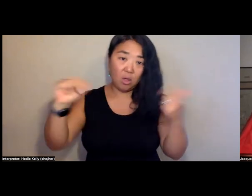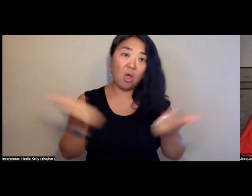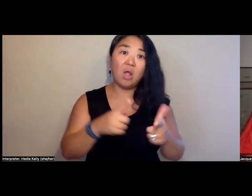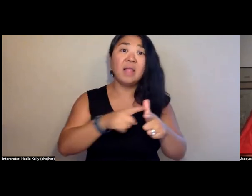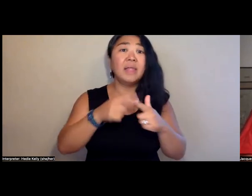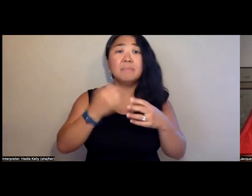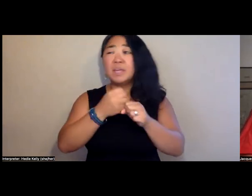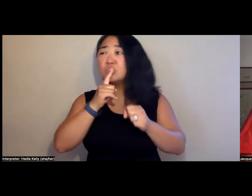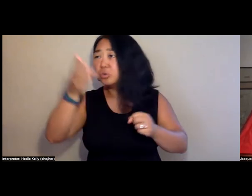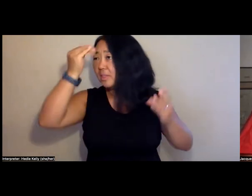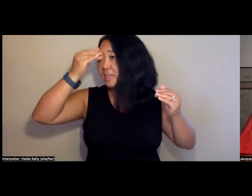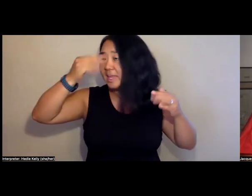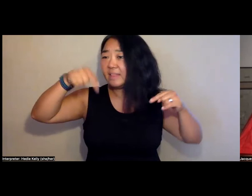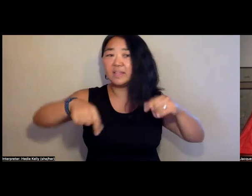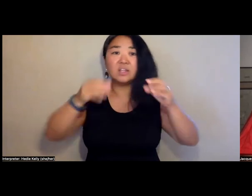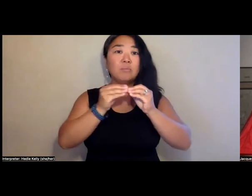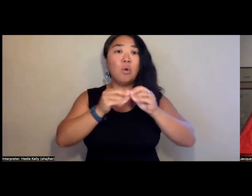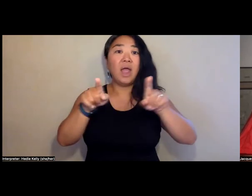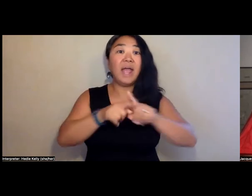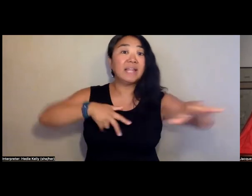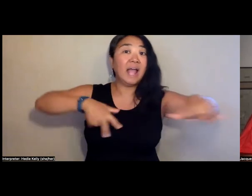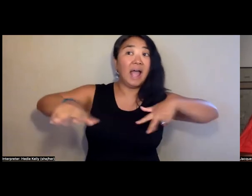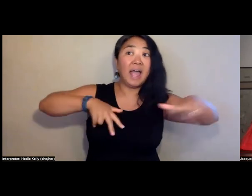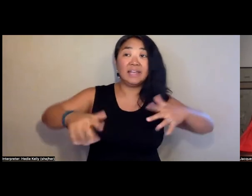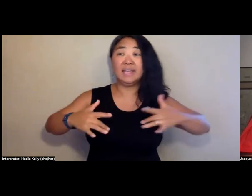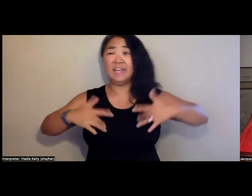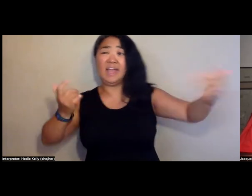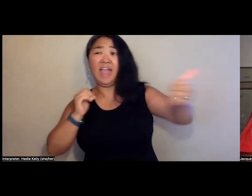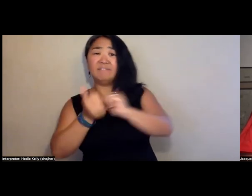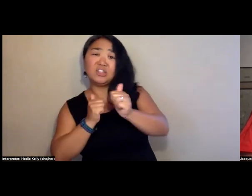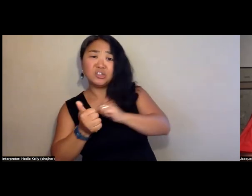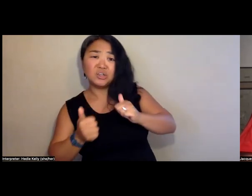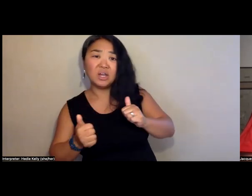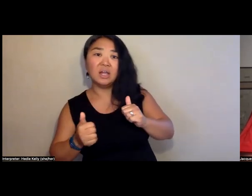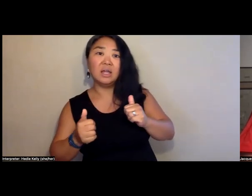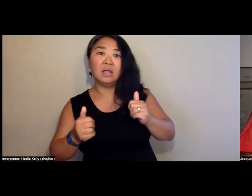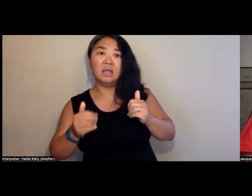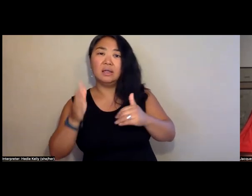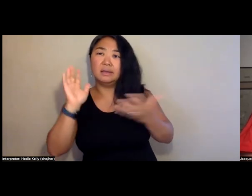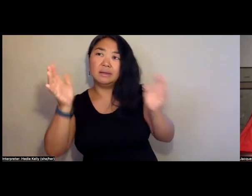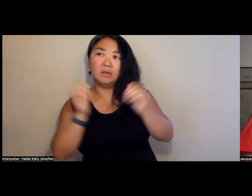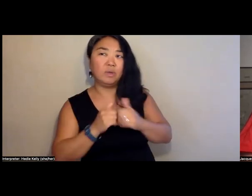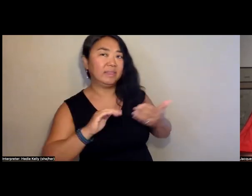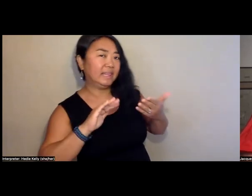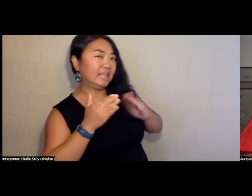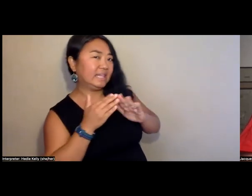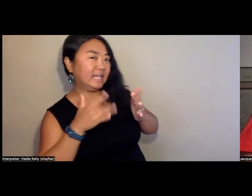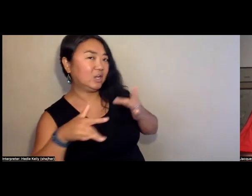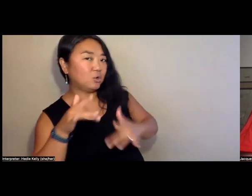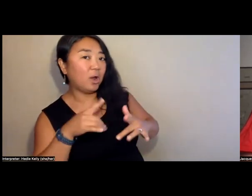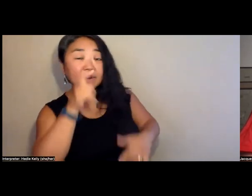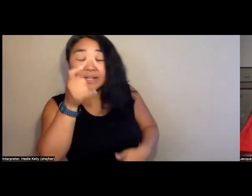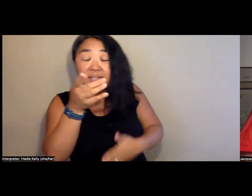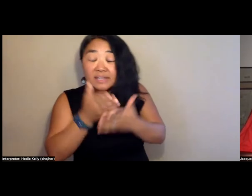city, thinking of this more as a hike adventure rather than a, you know, city tour, because we do get into some interesting territories